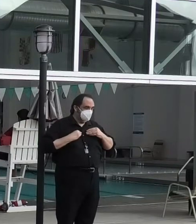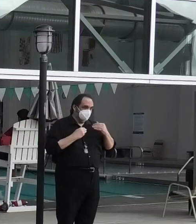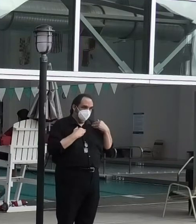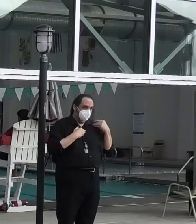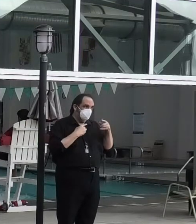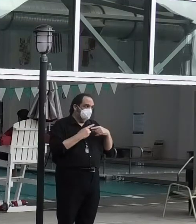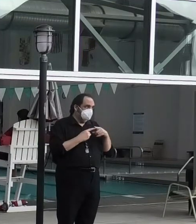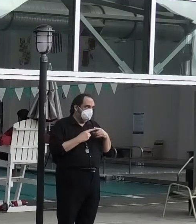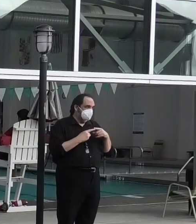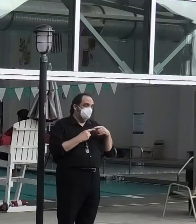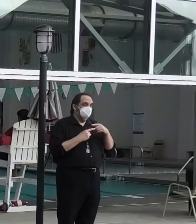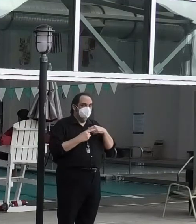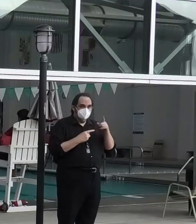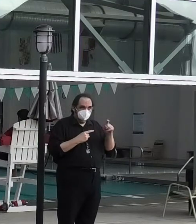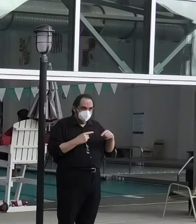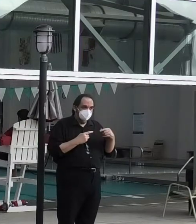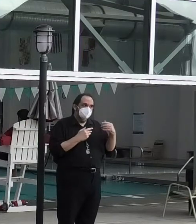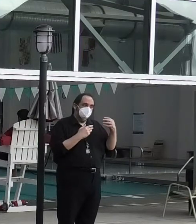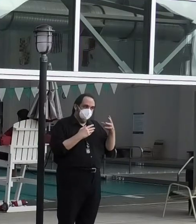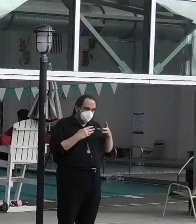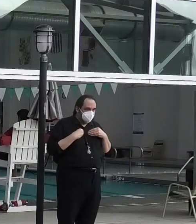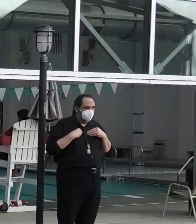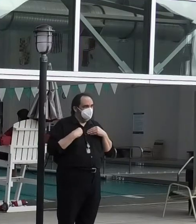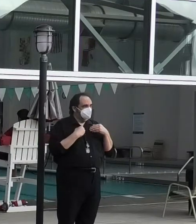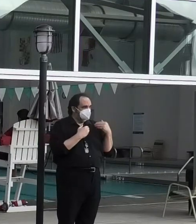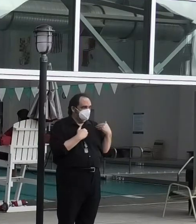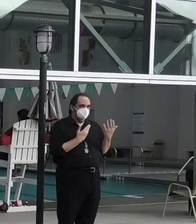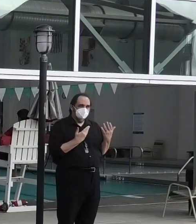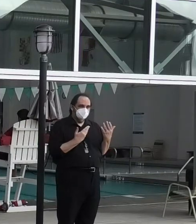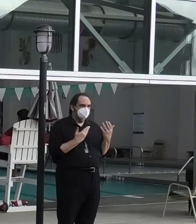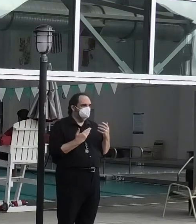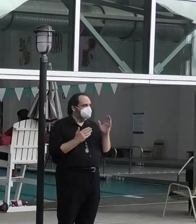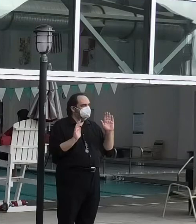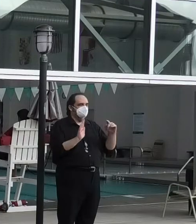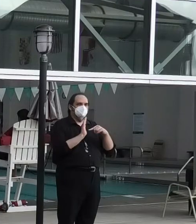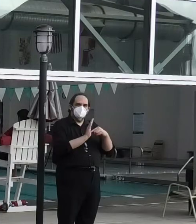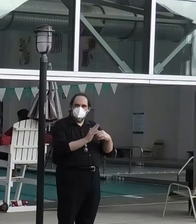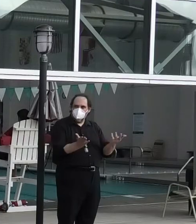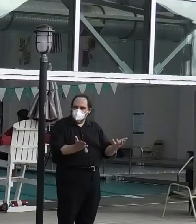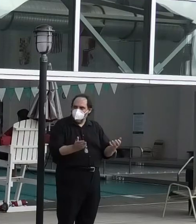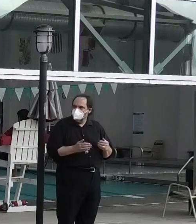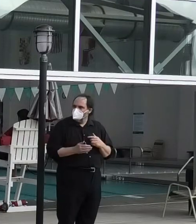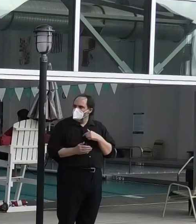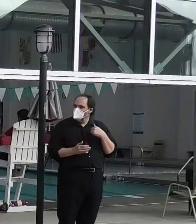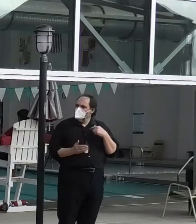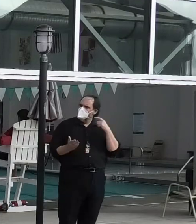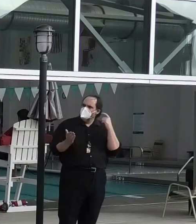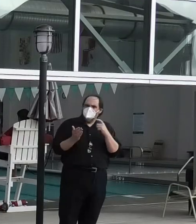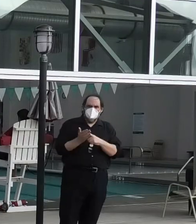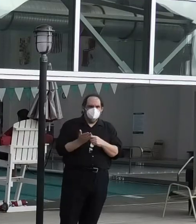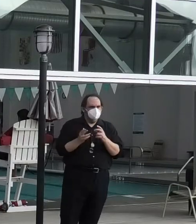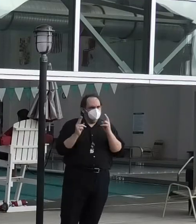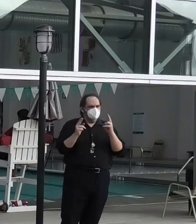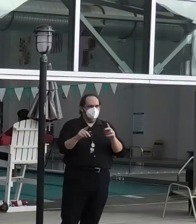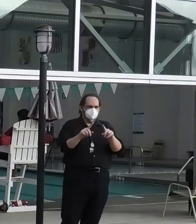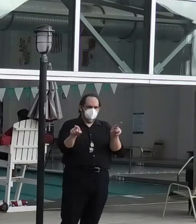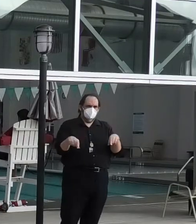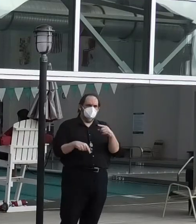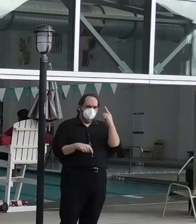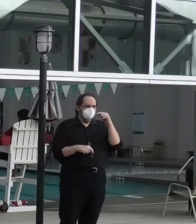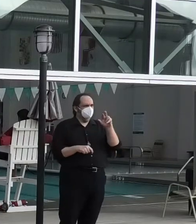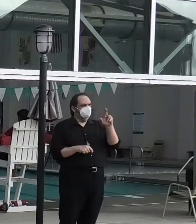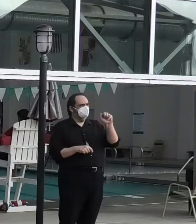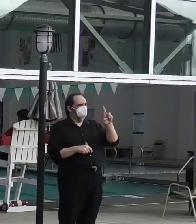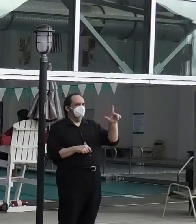for it. And this is a great example of that. So we have some recognitions, and I think Raul will come up and